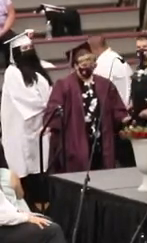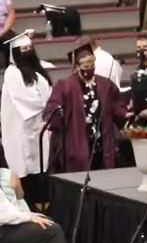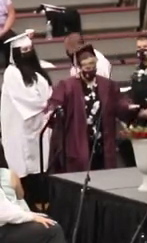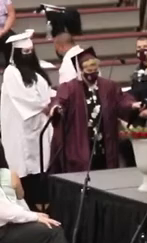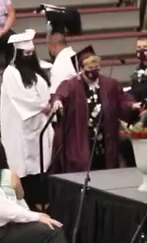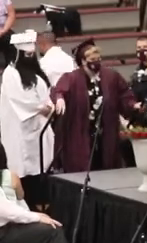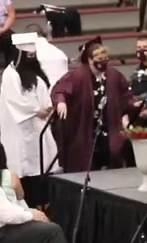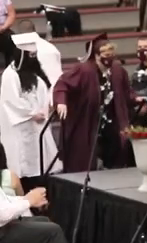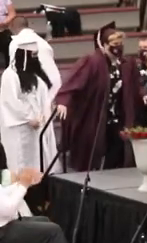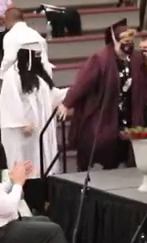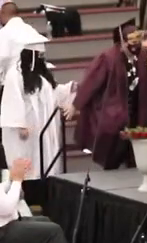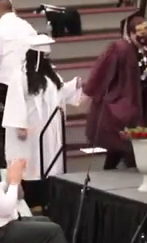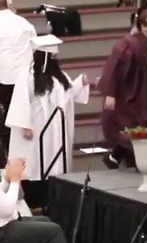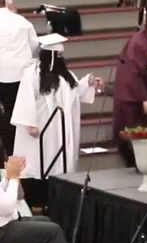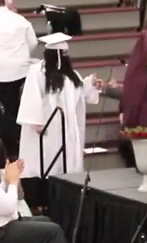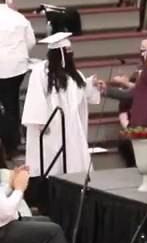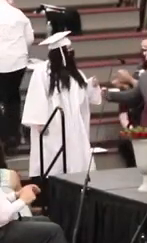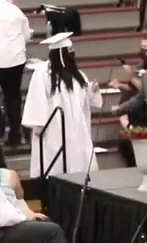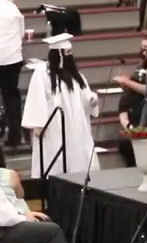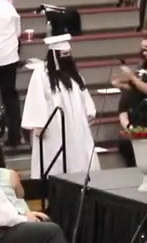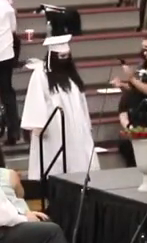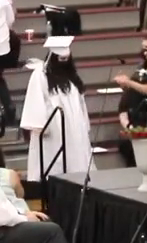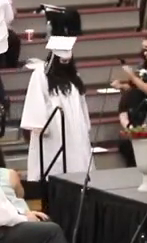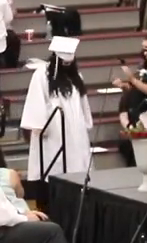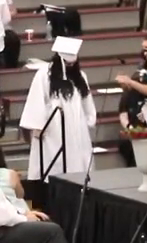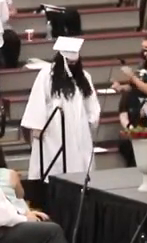Dree Simons.